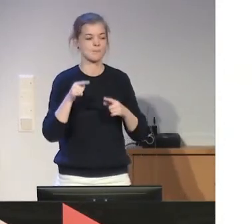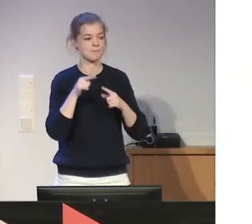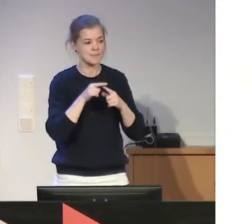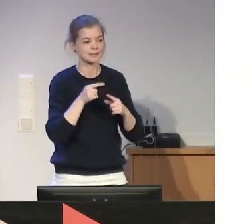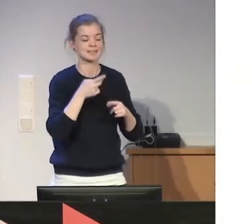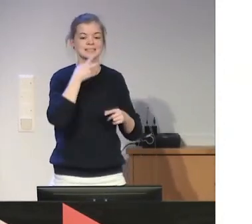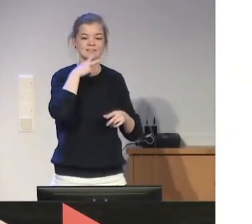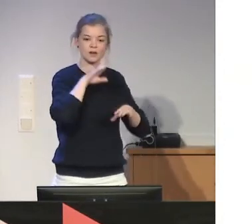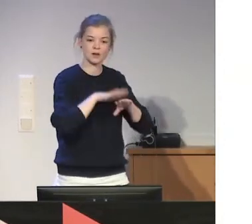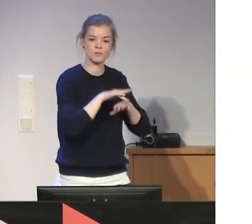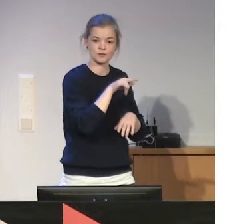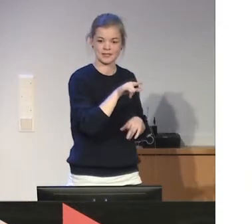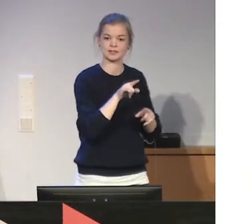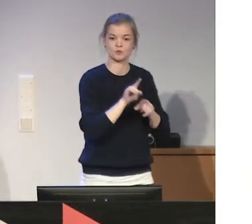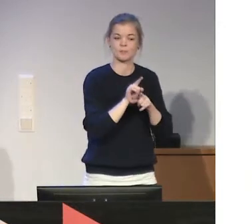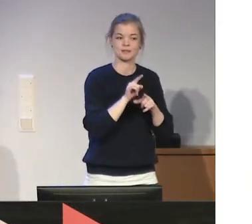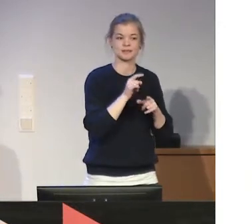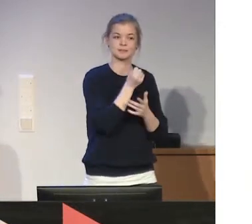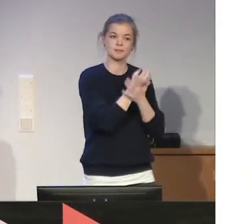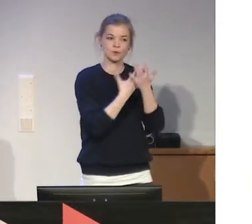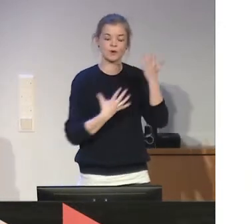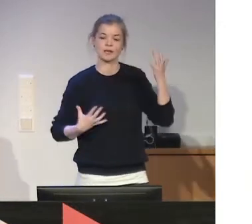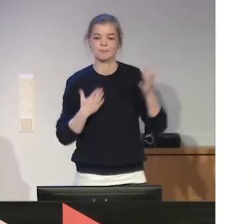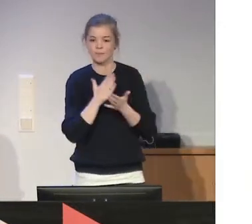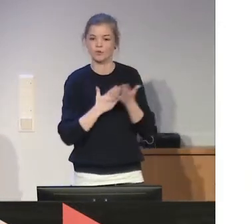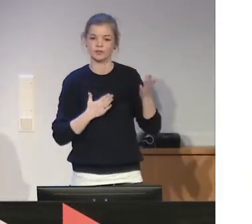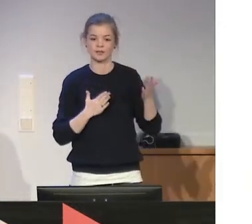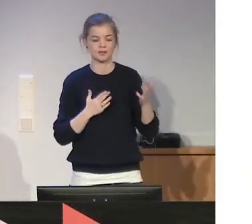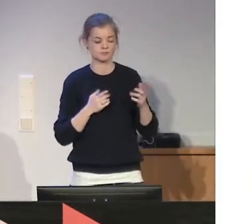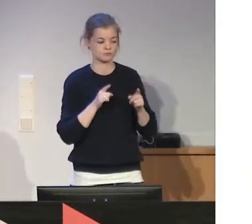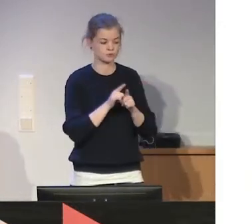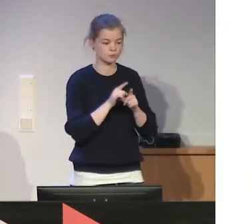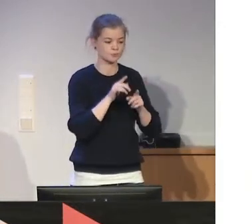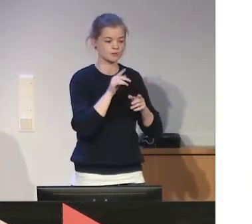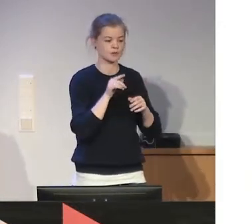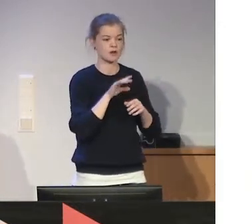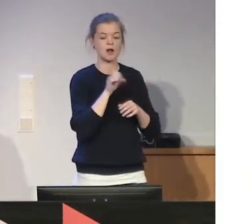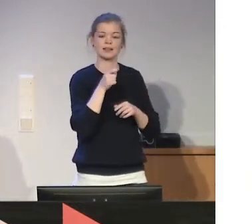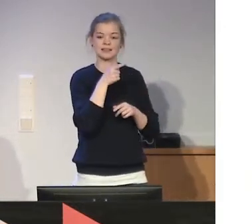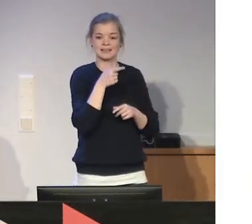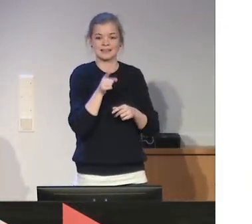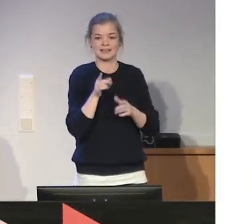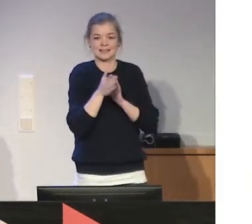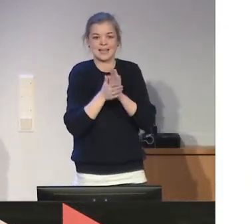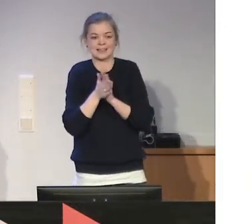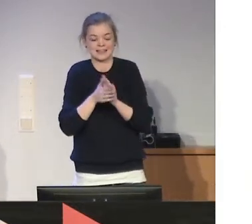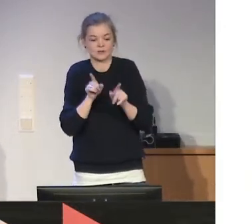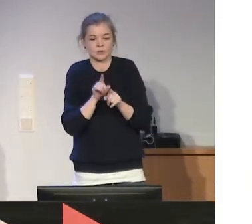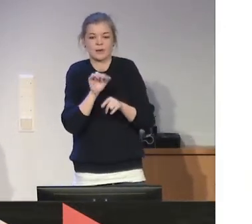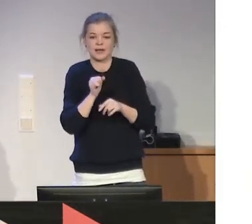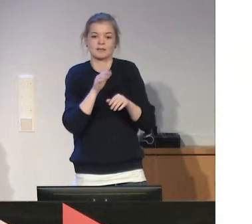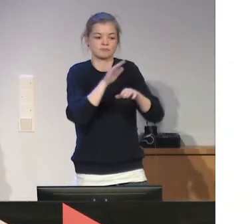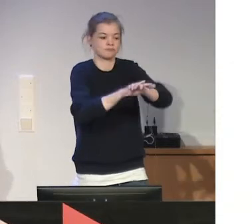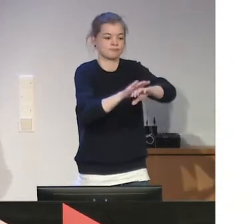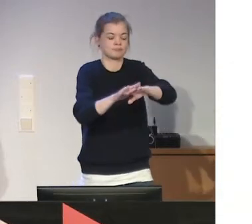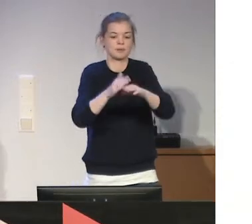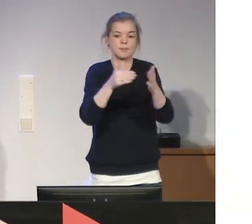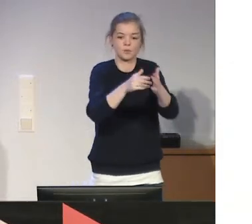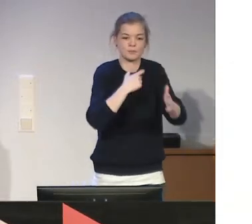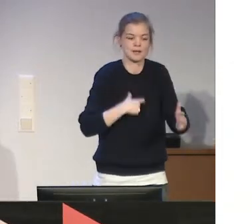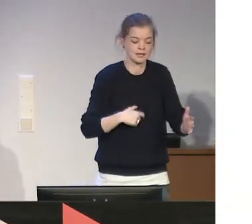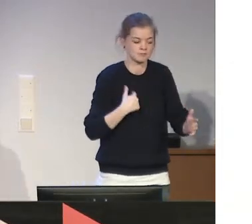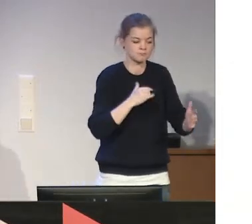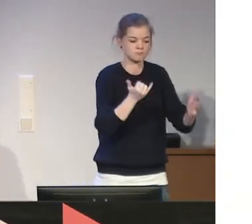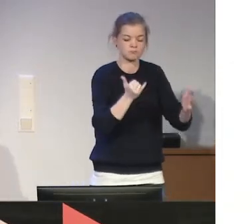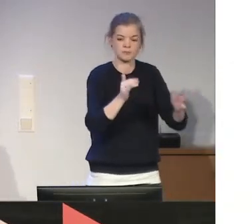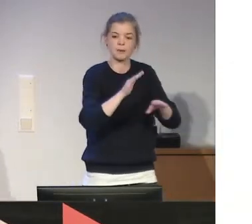you can see that in the beginning, as I was explaining, I couldn't understand everything, but the way, the signs that